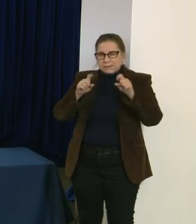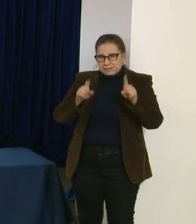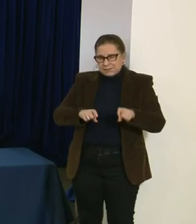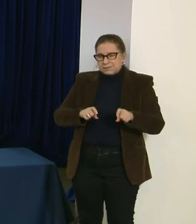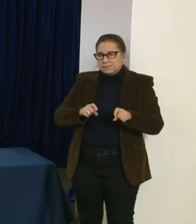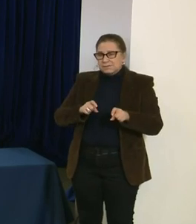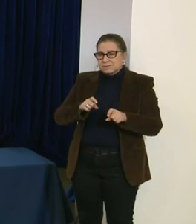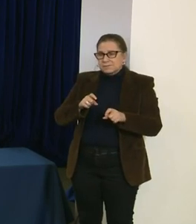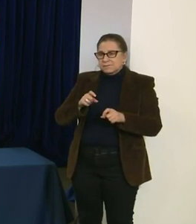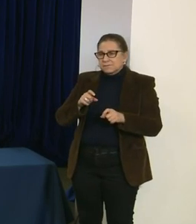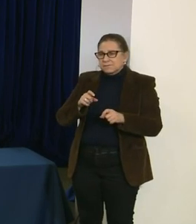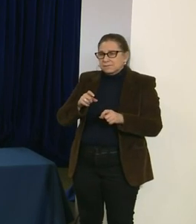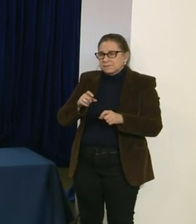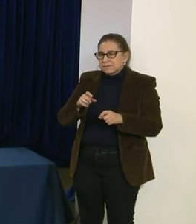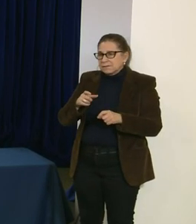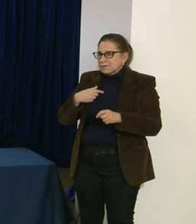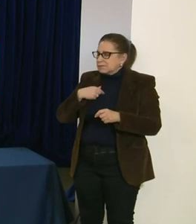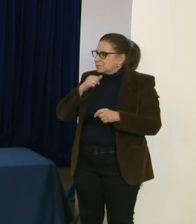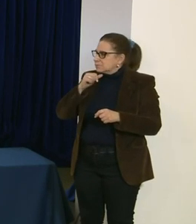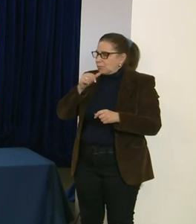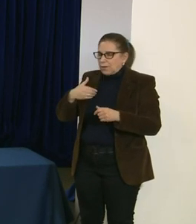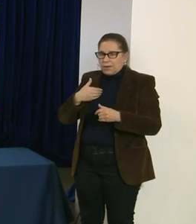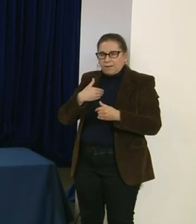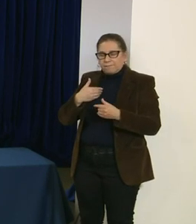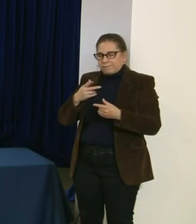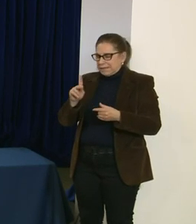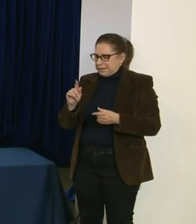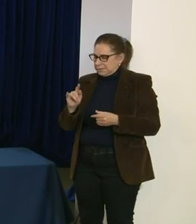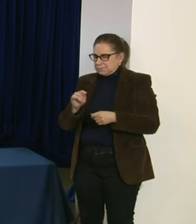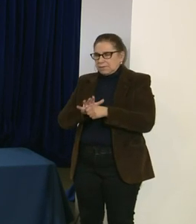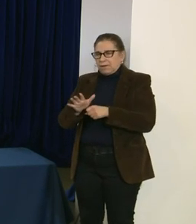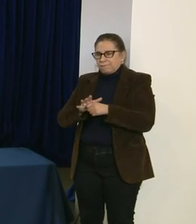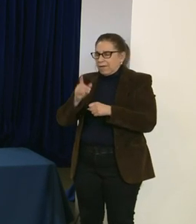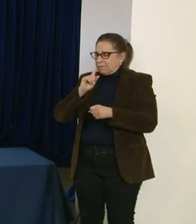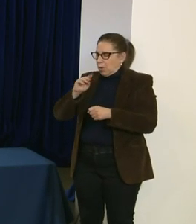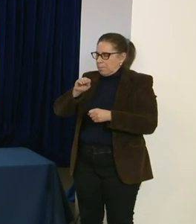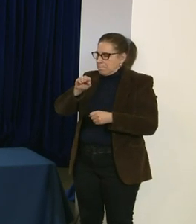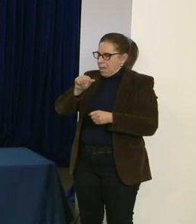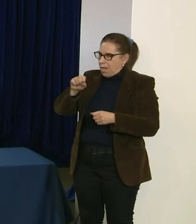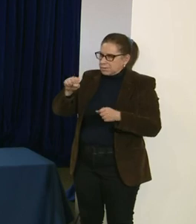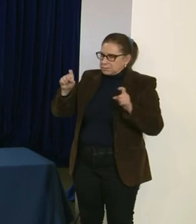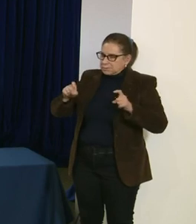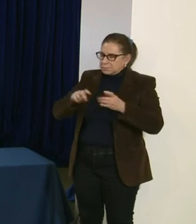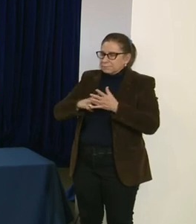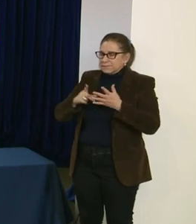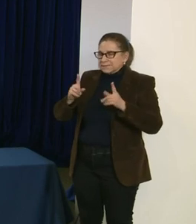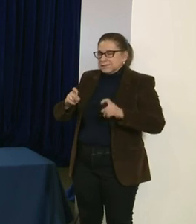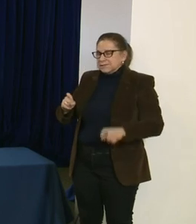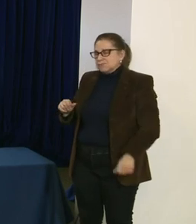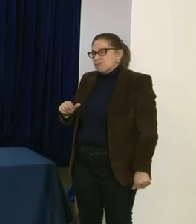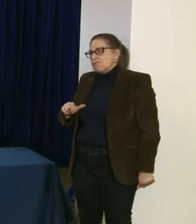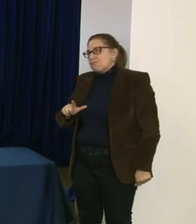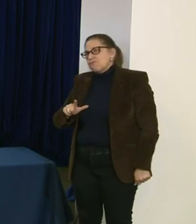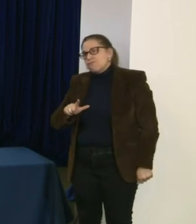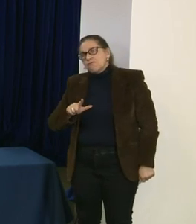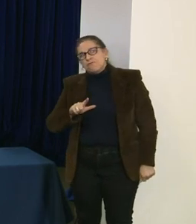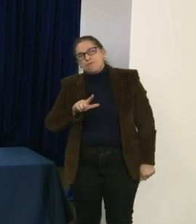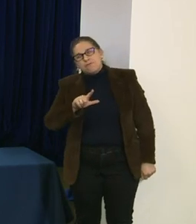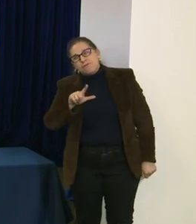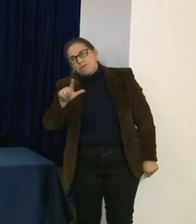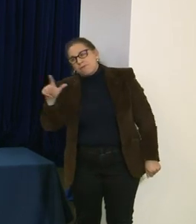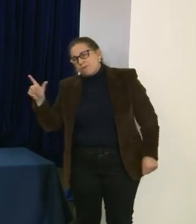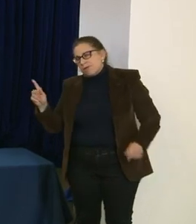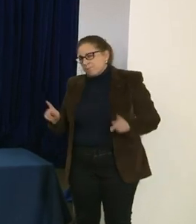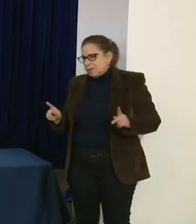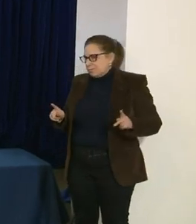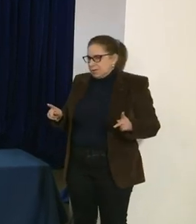the strain it would put on these very needed supplies. Yes, thank you, Mayor, for the opportunity to